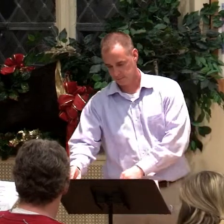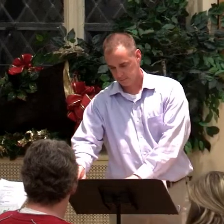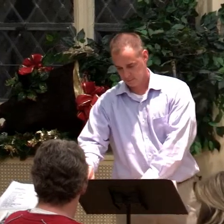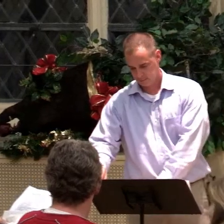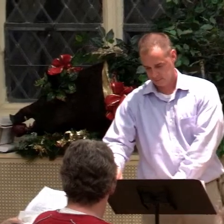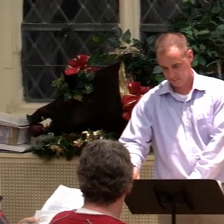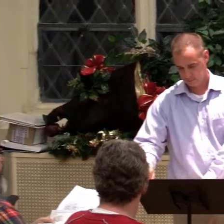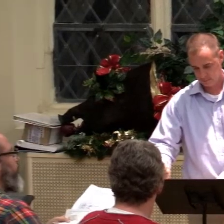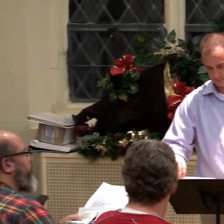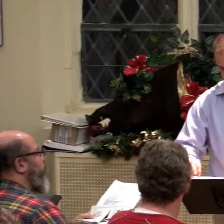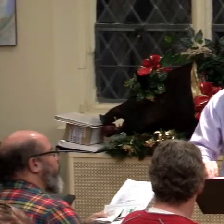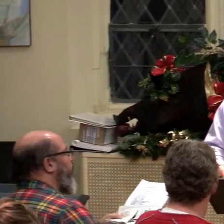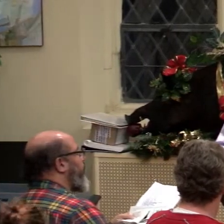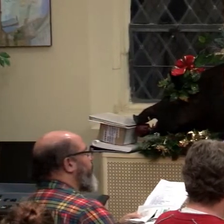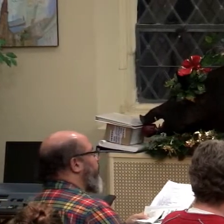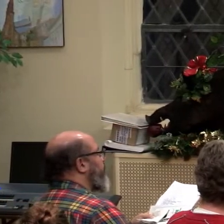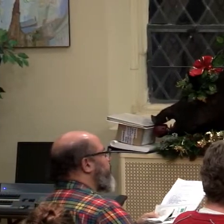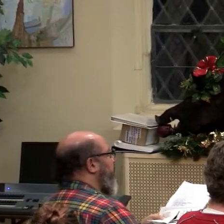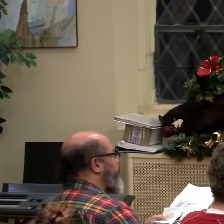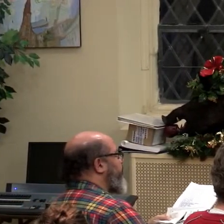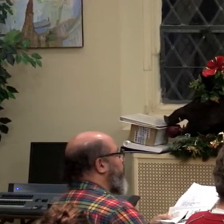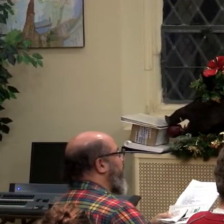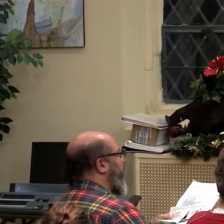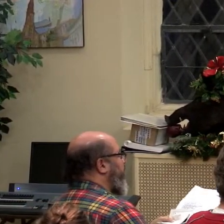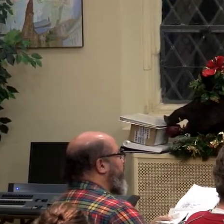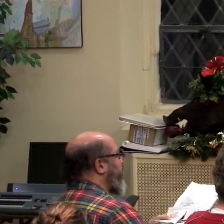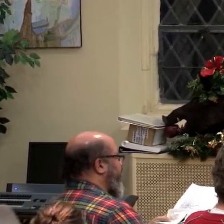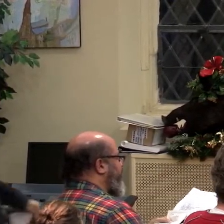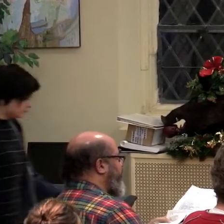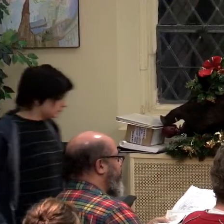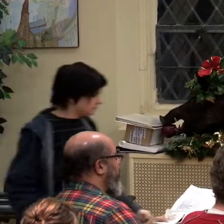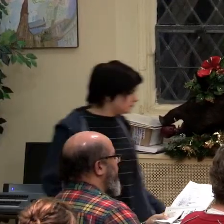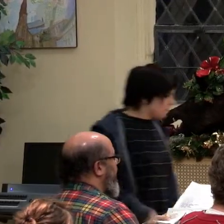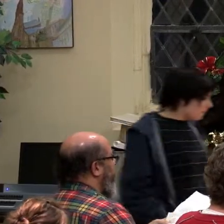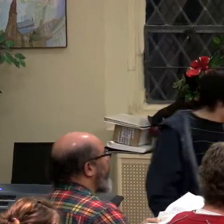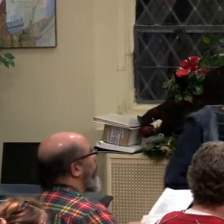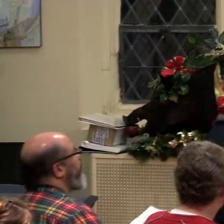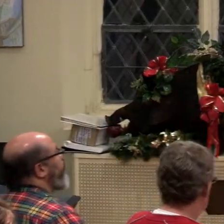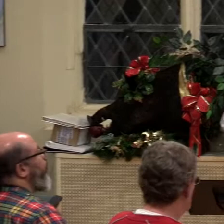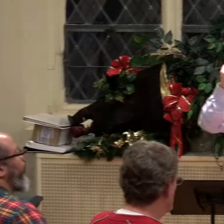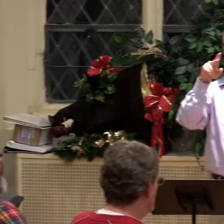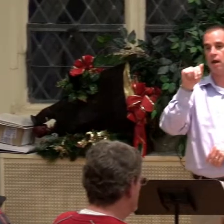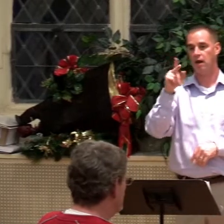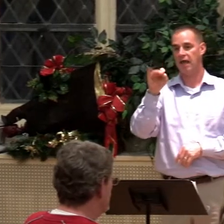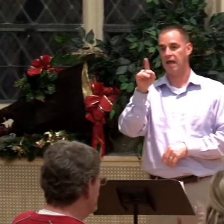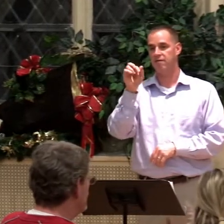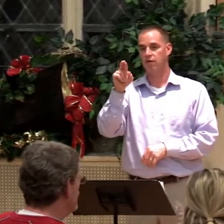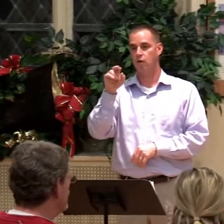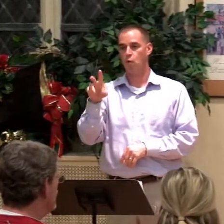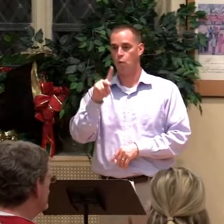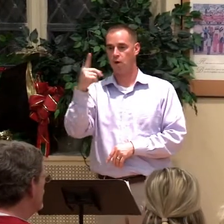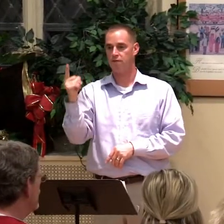she'll be reading 2 poems, one from sophomore Hannah Canfer and one of her own.